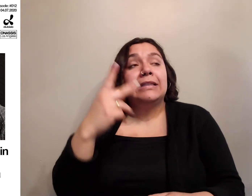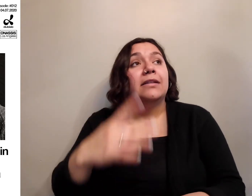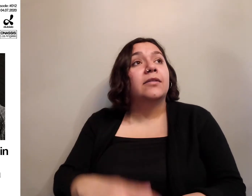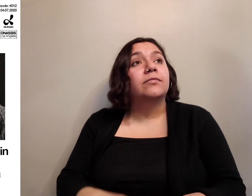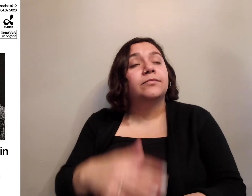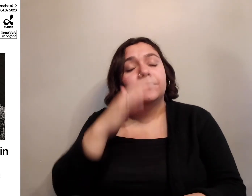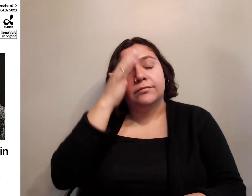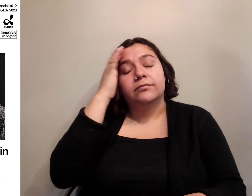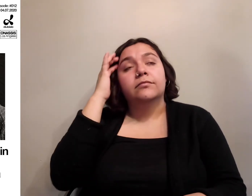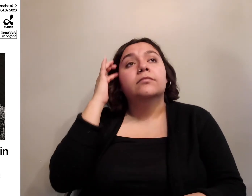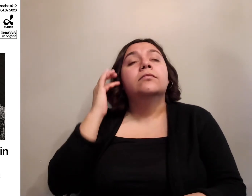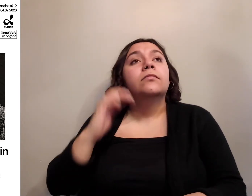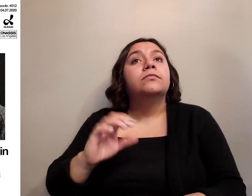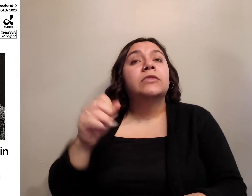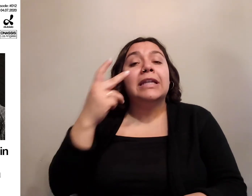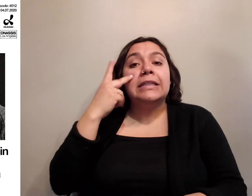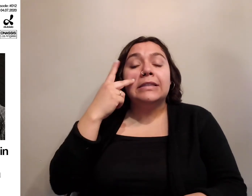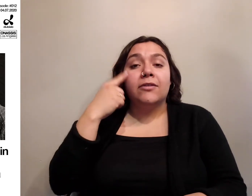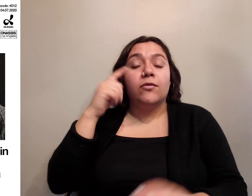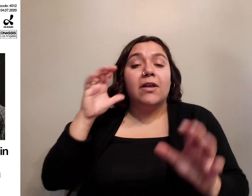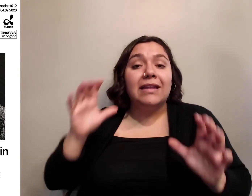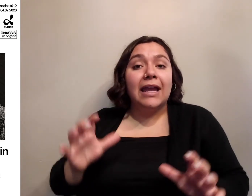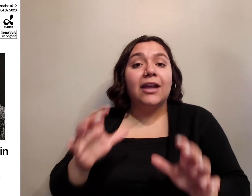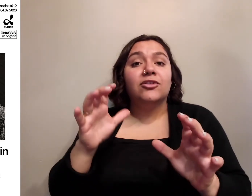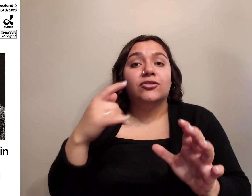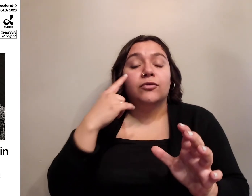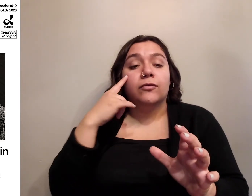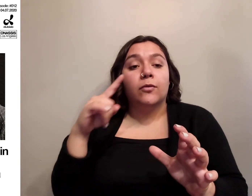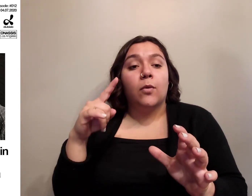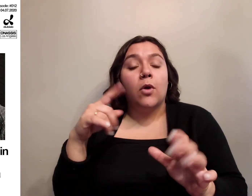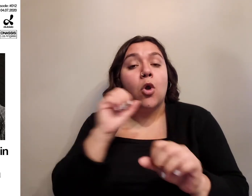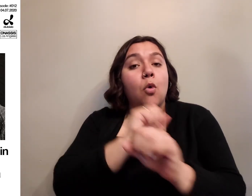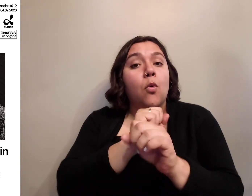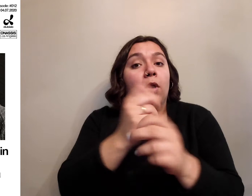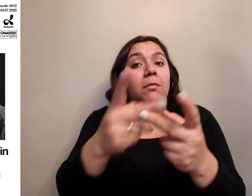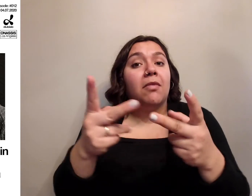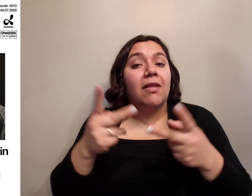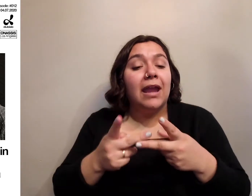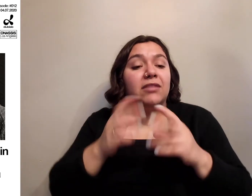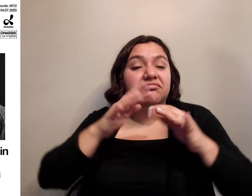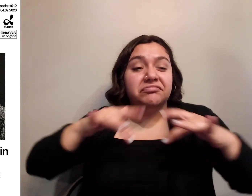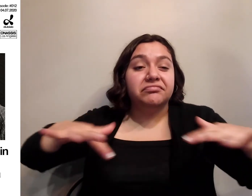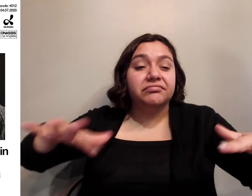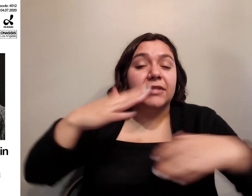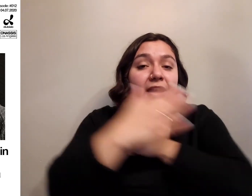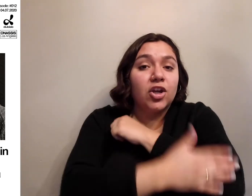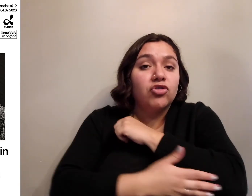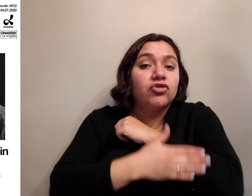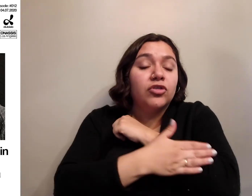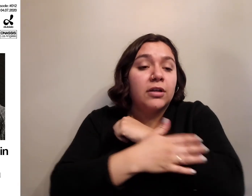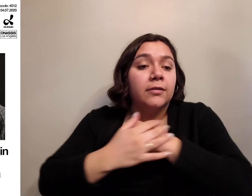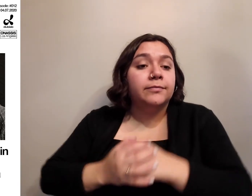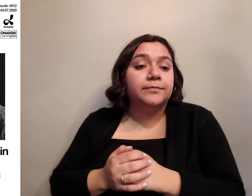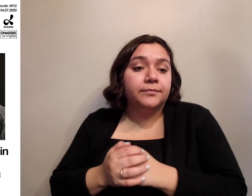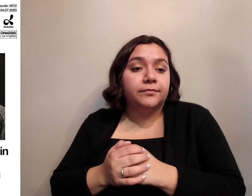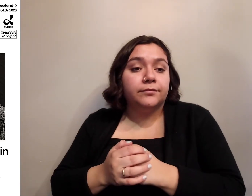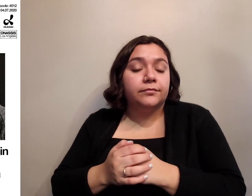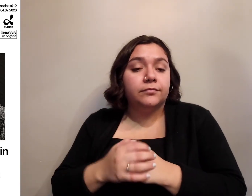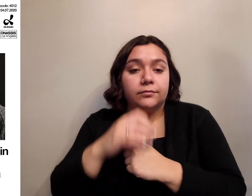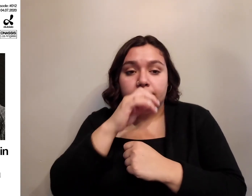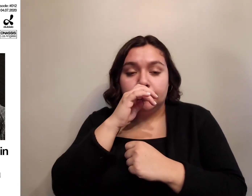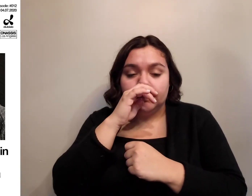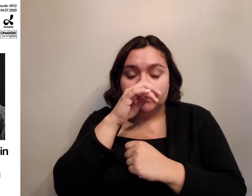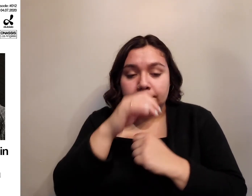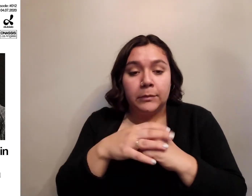in the actions in workplaces across the country, where